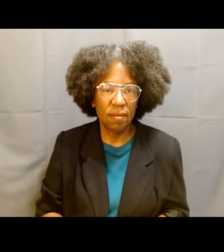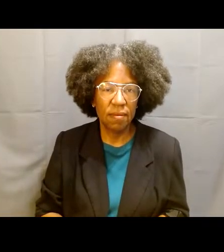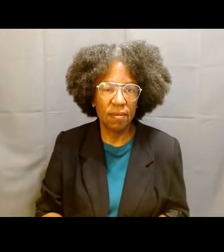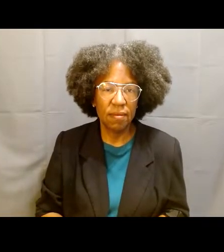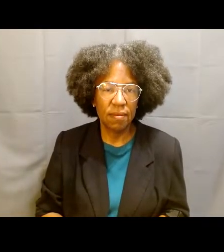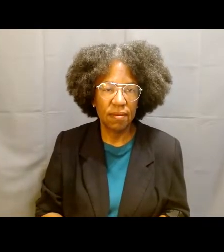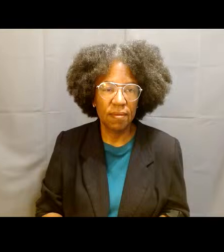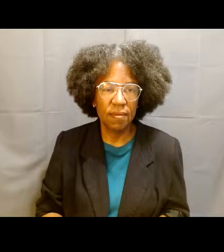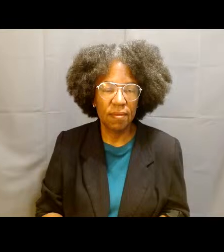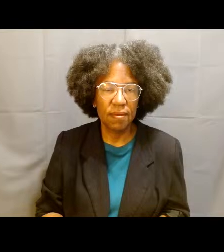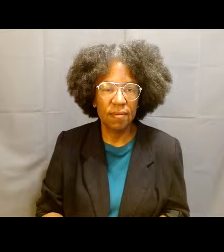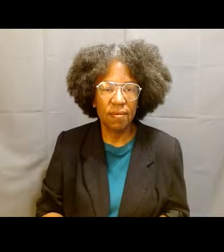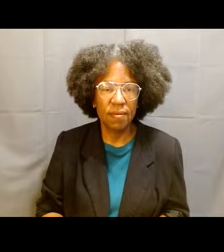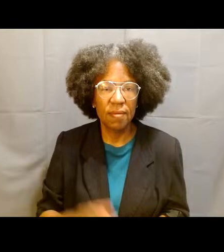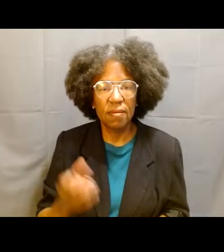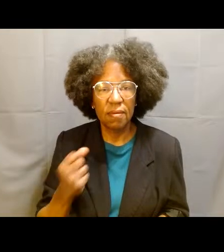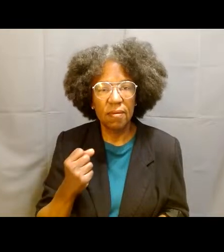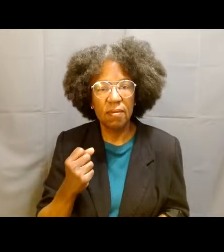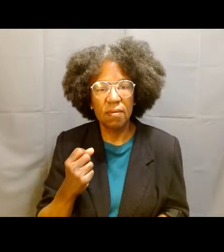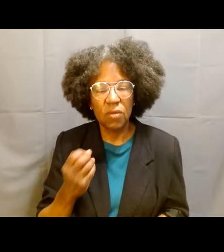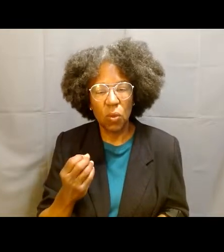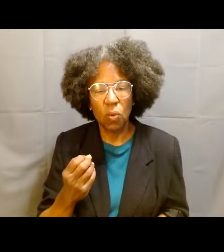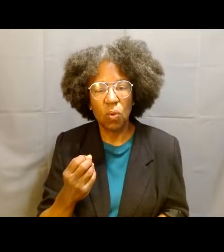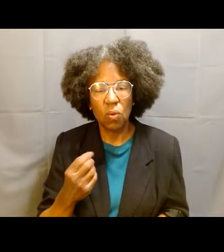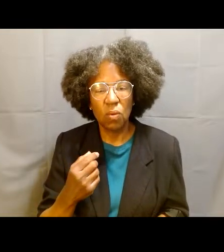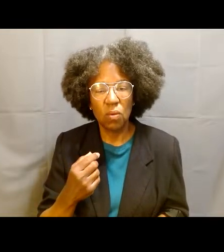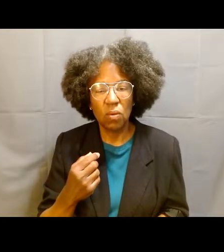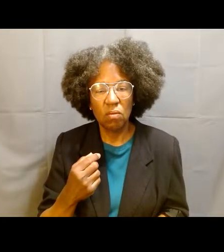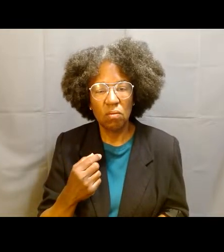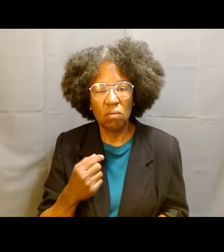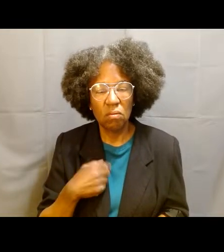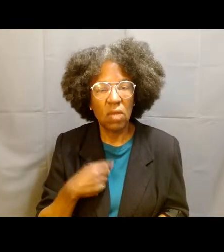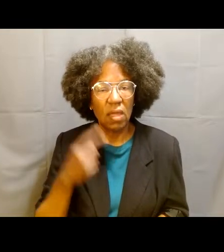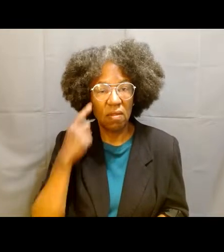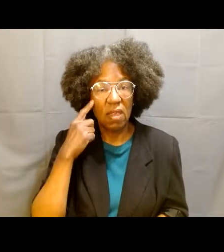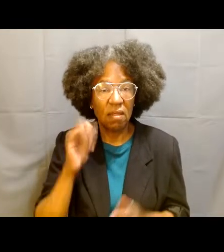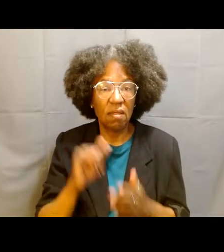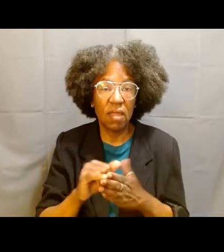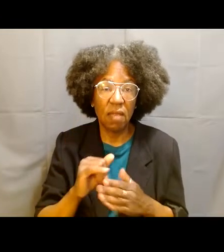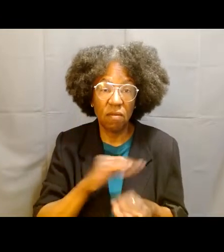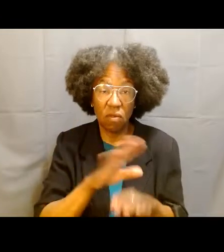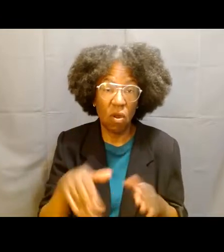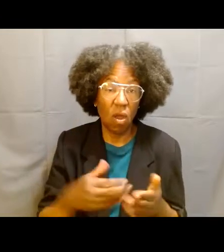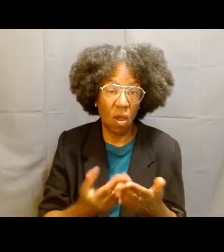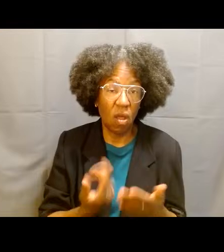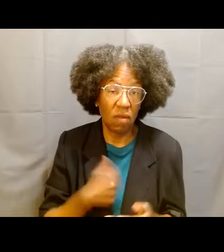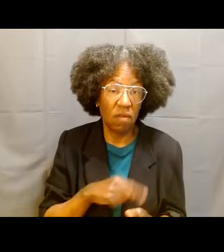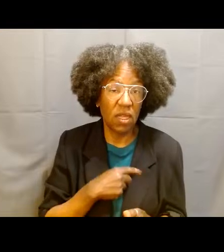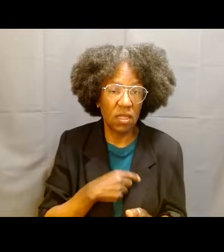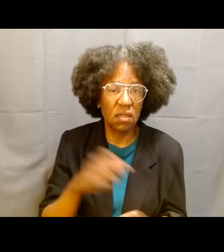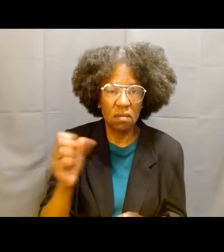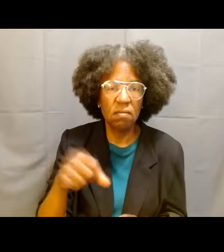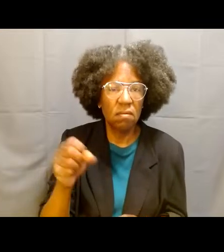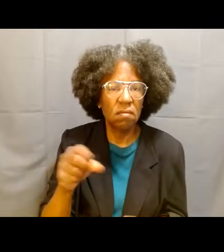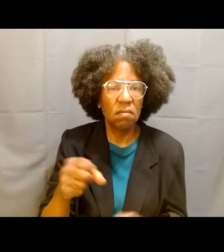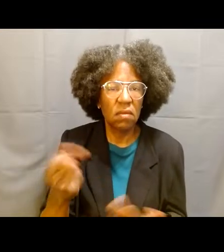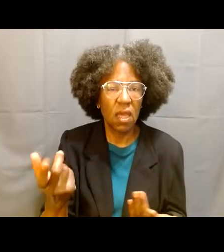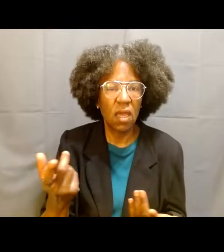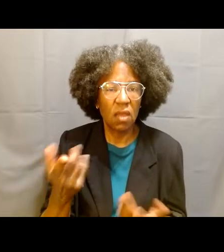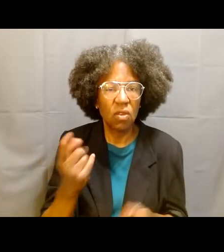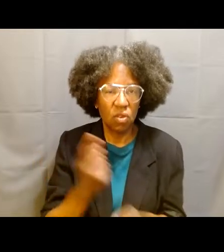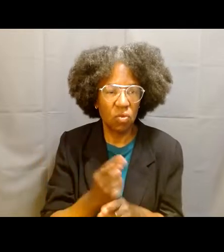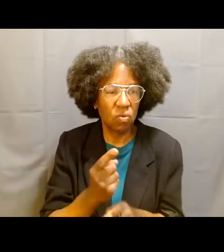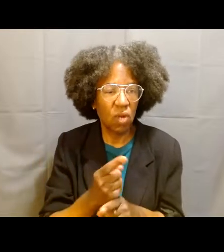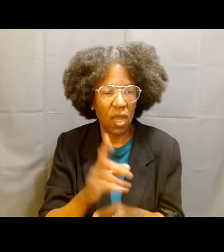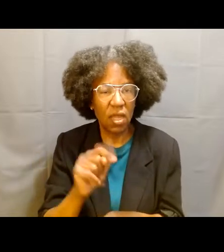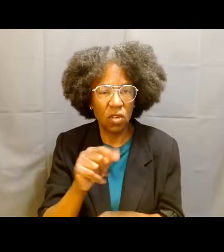And so I think that for all of us, I mean, yeah, you are correct, Trustee Jacobson,